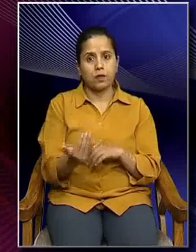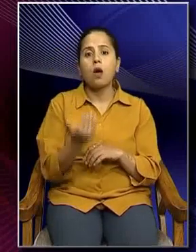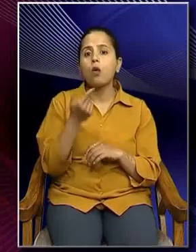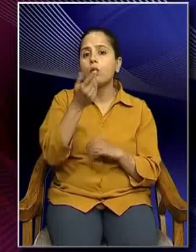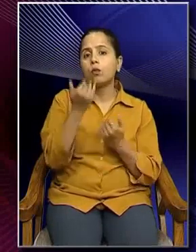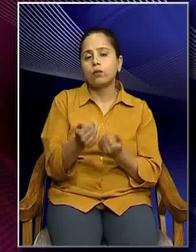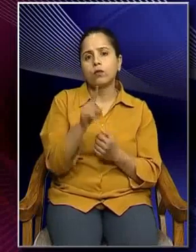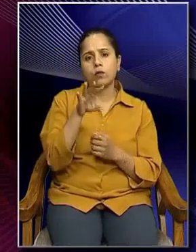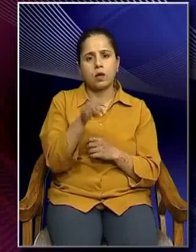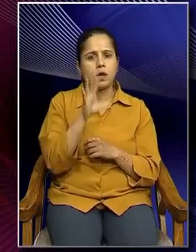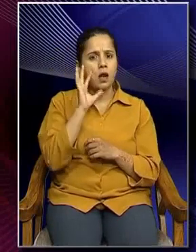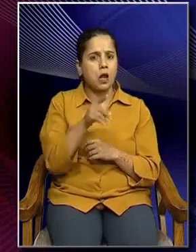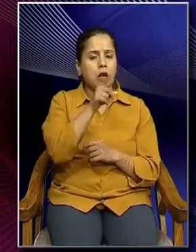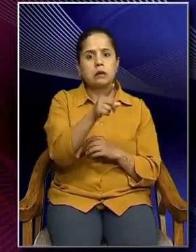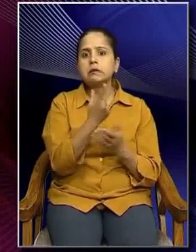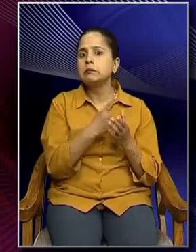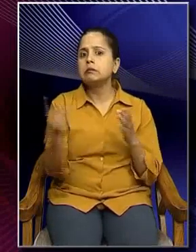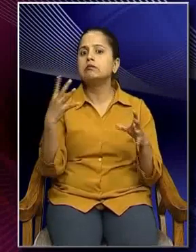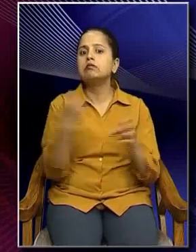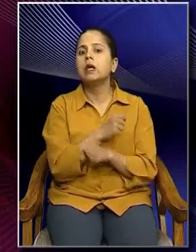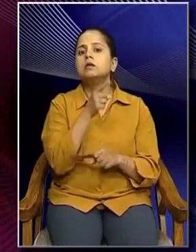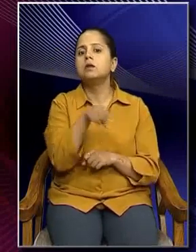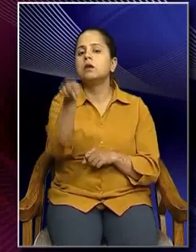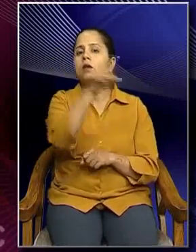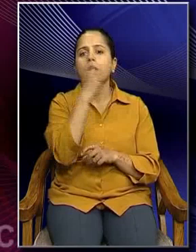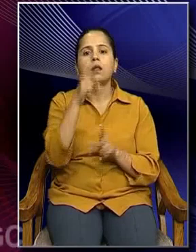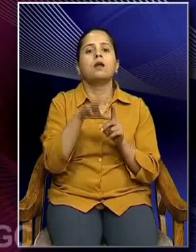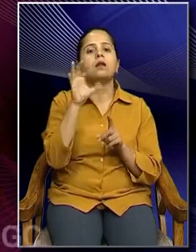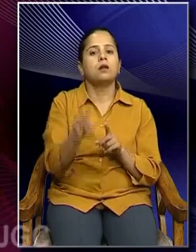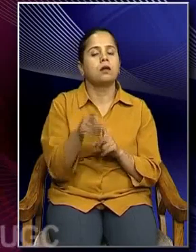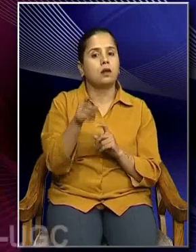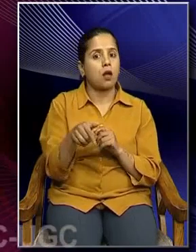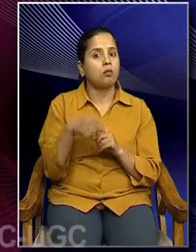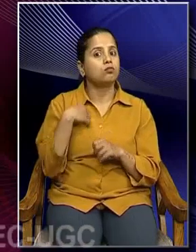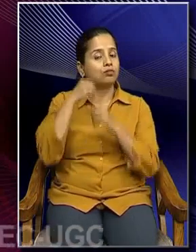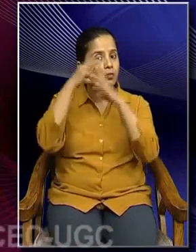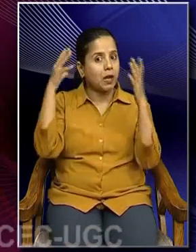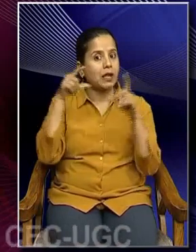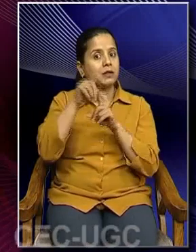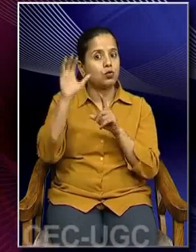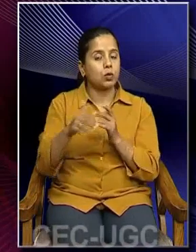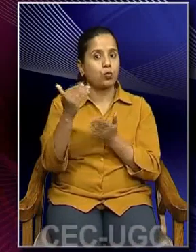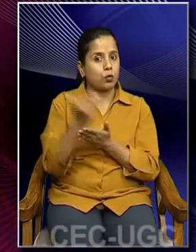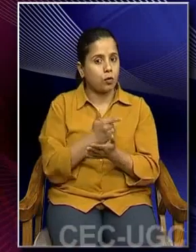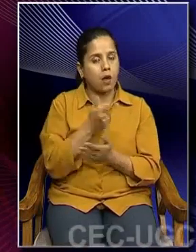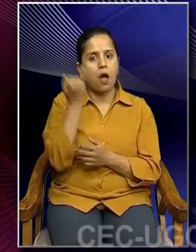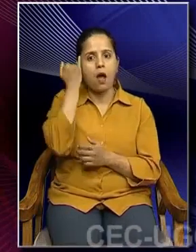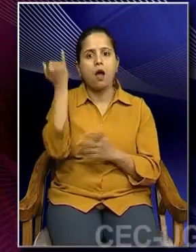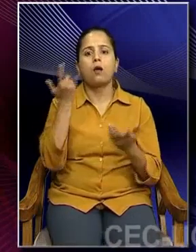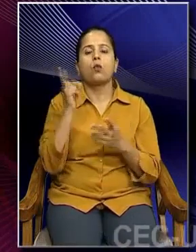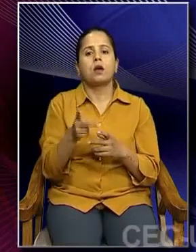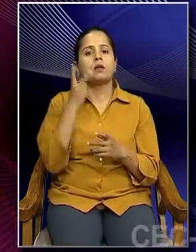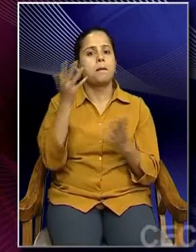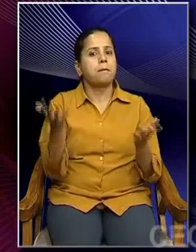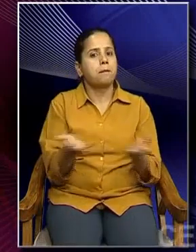been chronically deprived. So through this aspirational district program, the idea is to